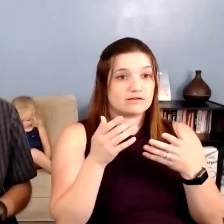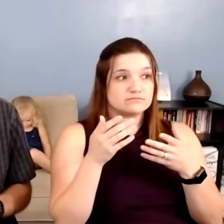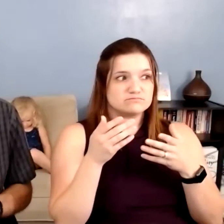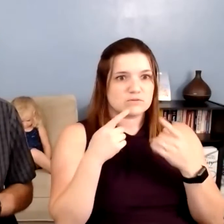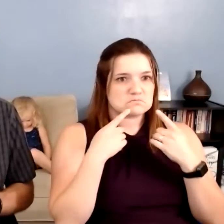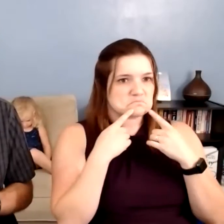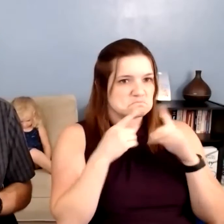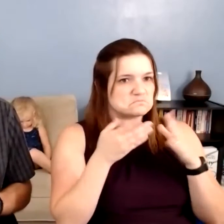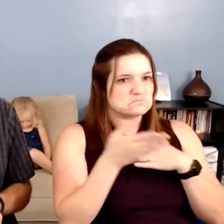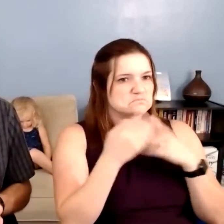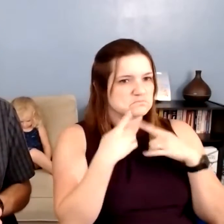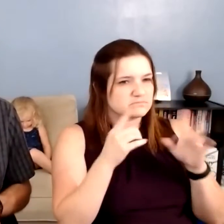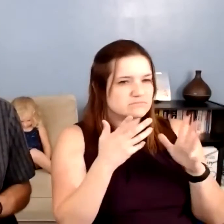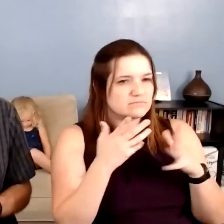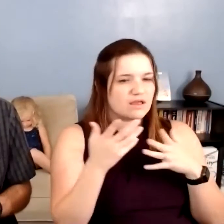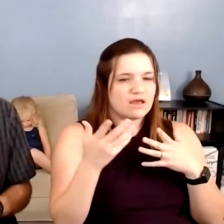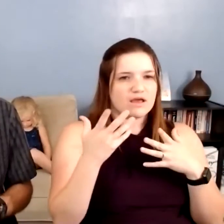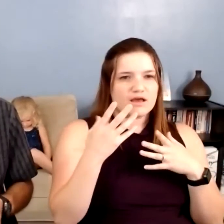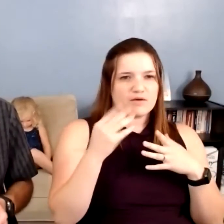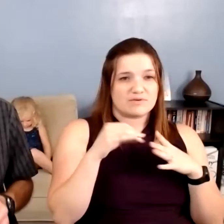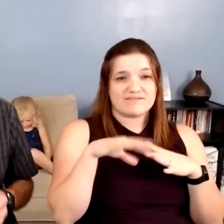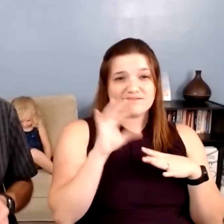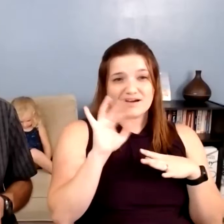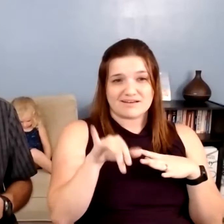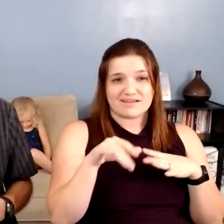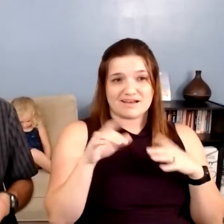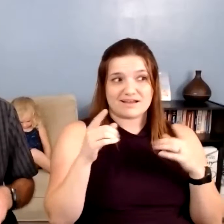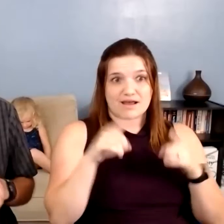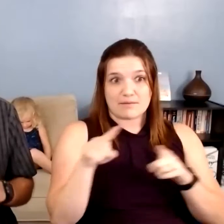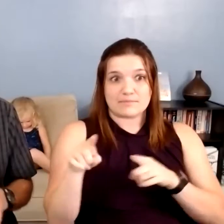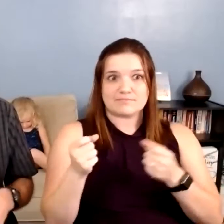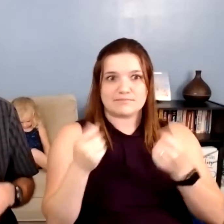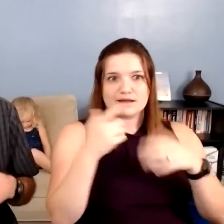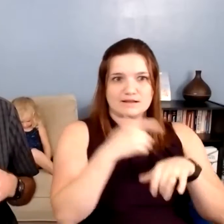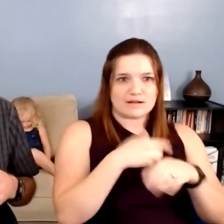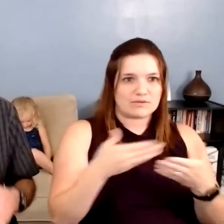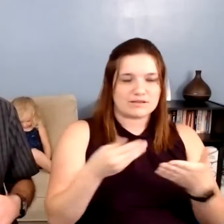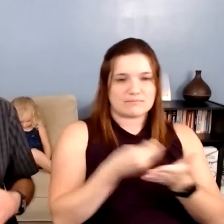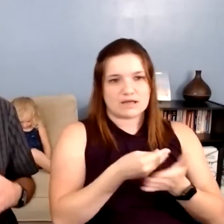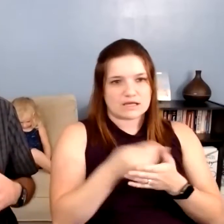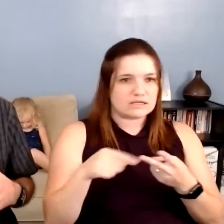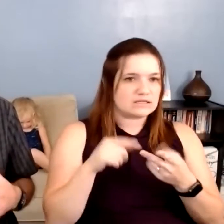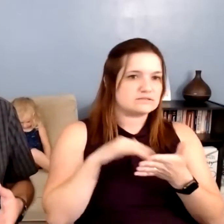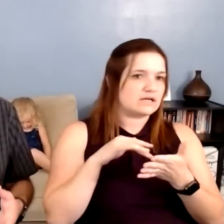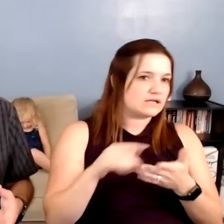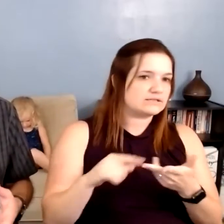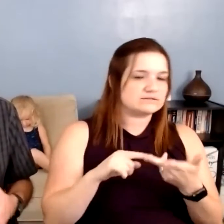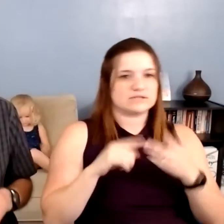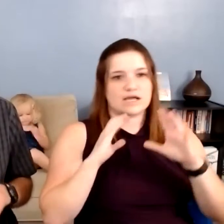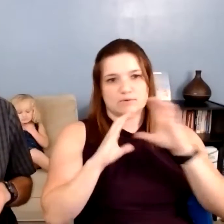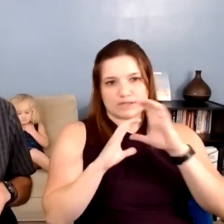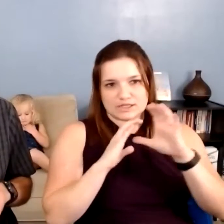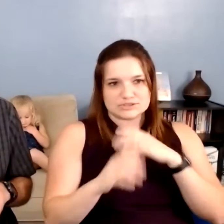of the way there. And we can find this principle in action in a lot of different places, with finances, with studying, with